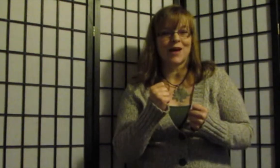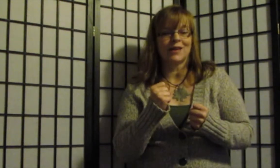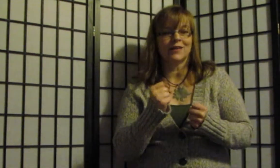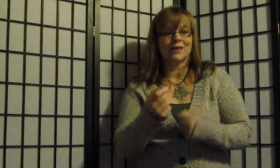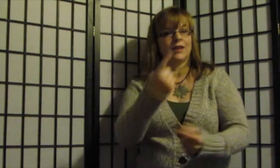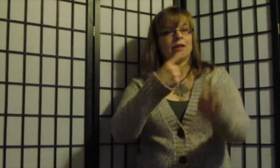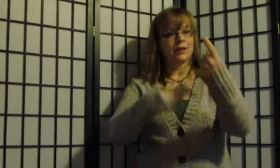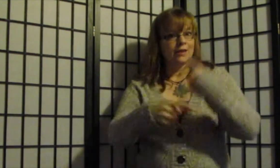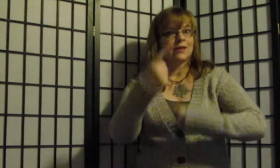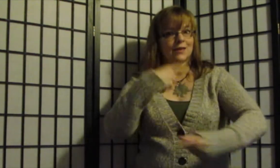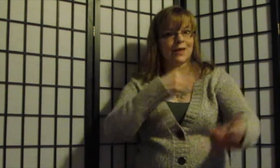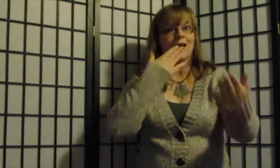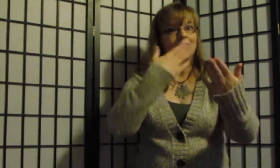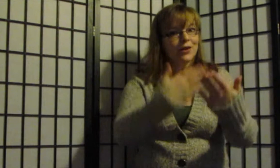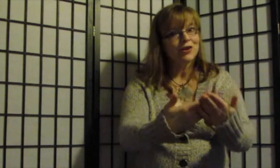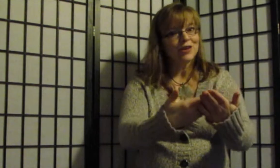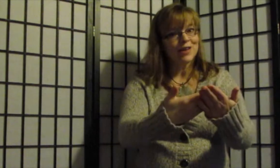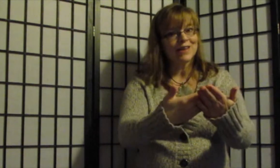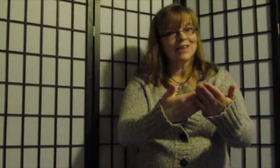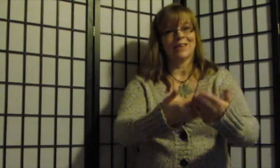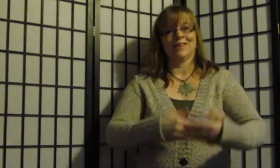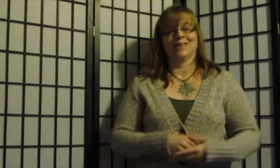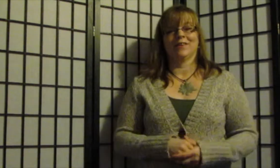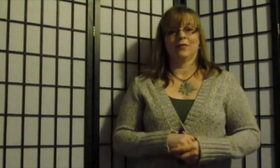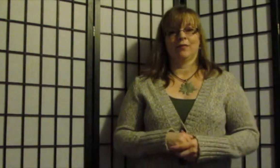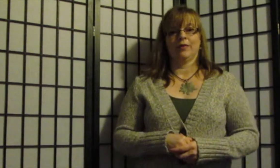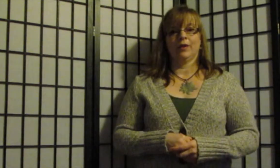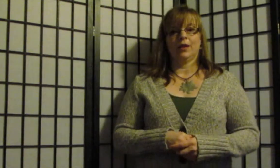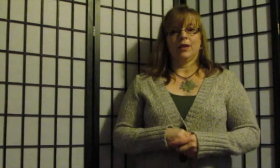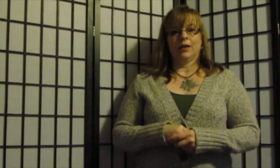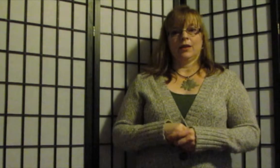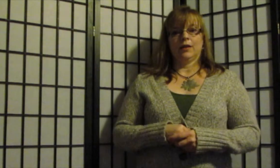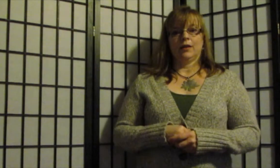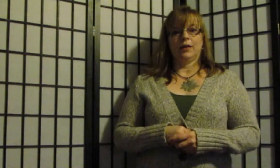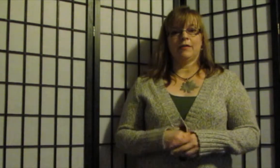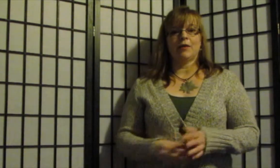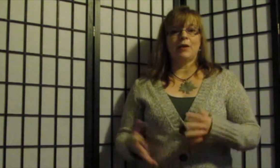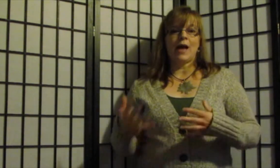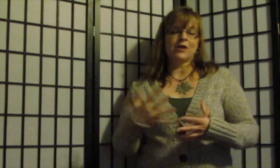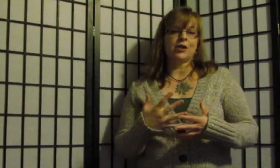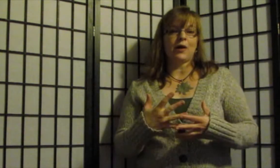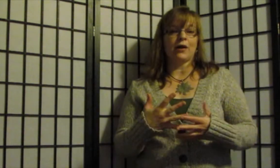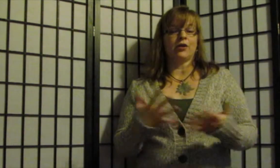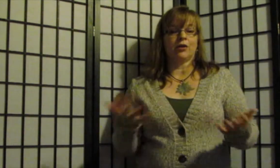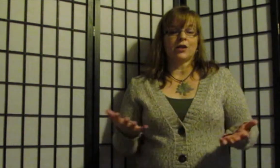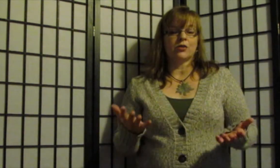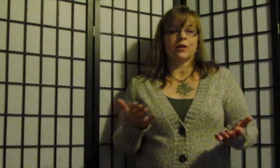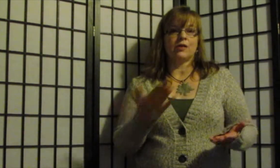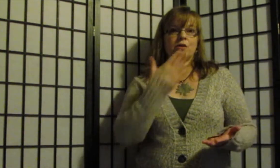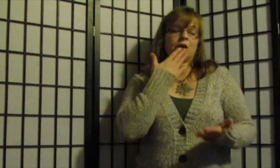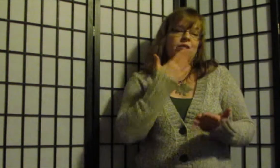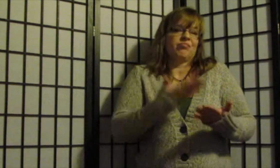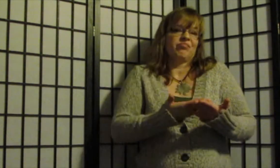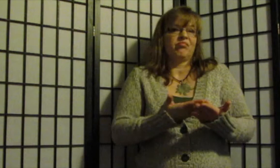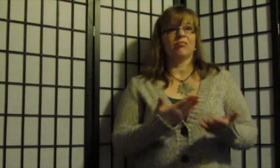smile. Signing good. If someone asks you how your lunch was, and you're like,